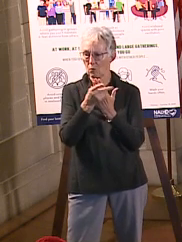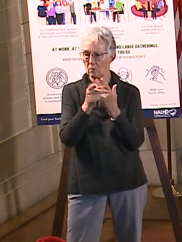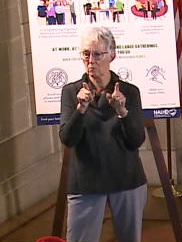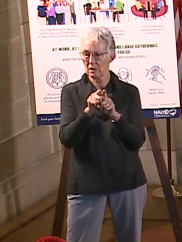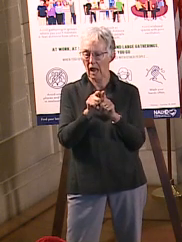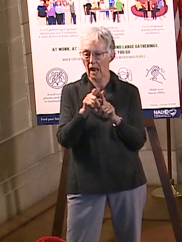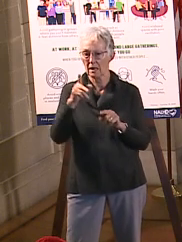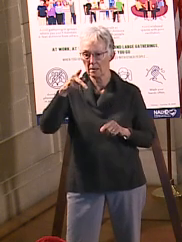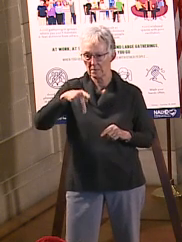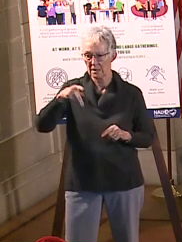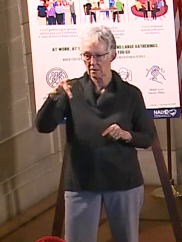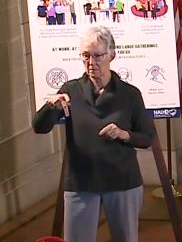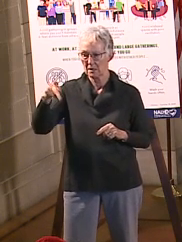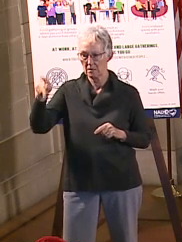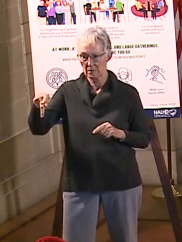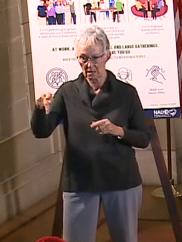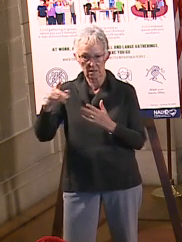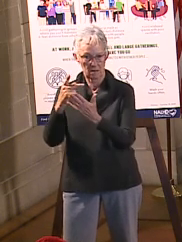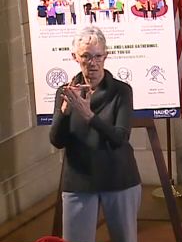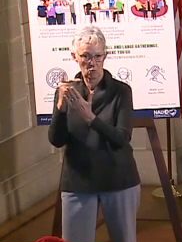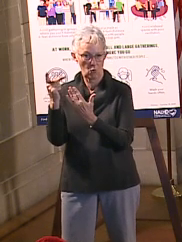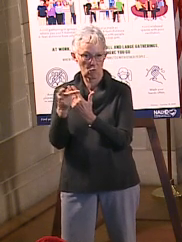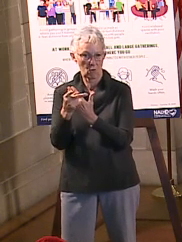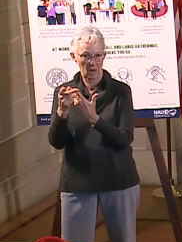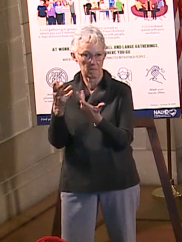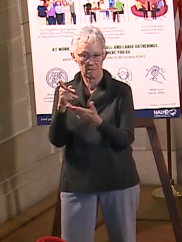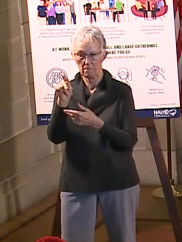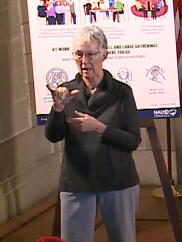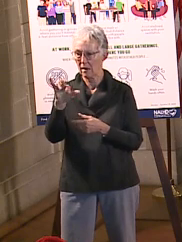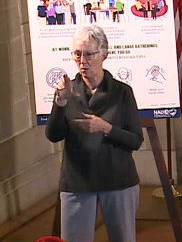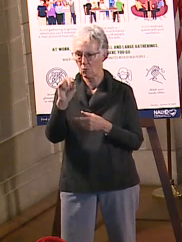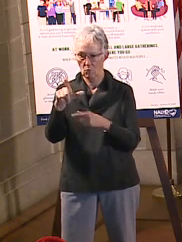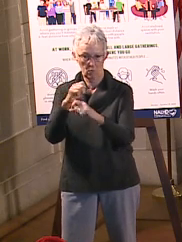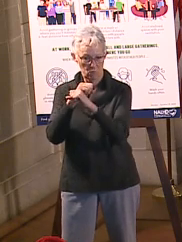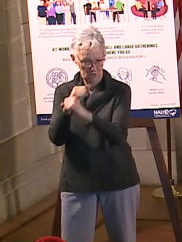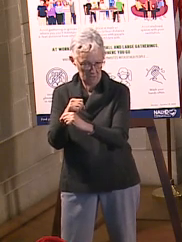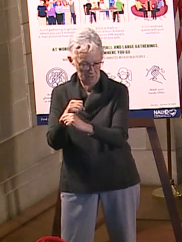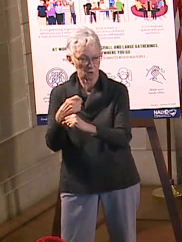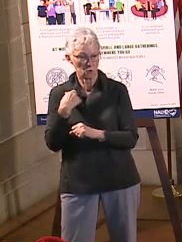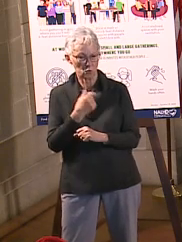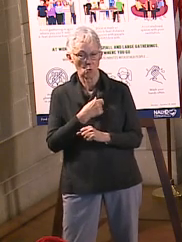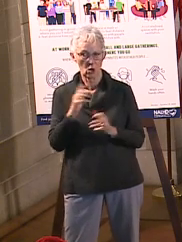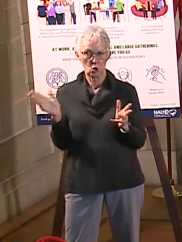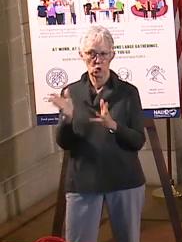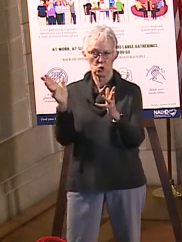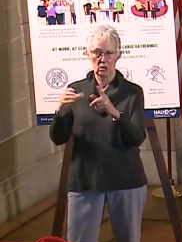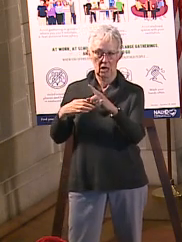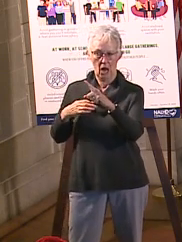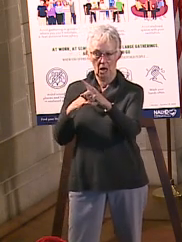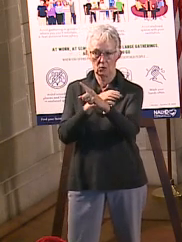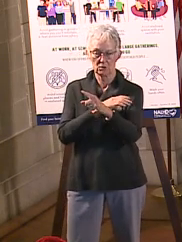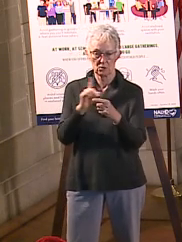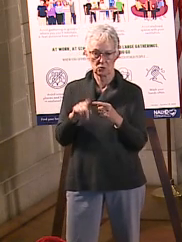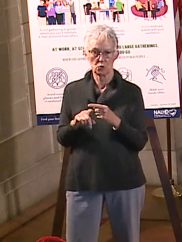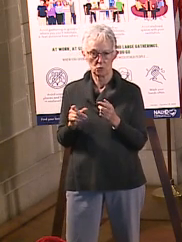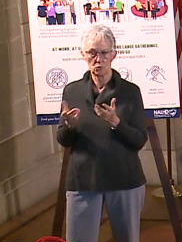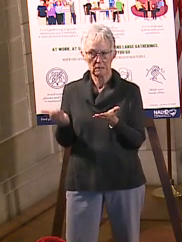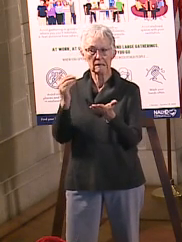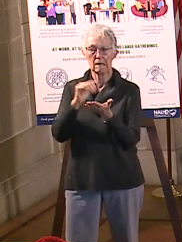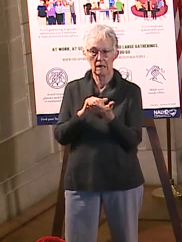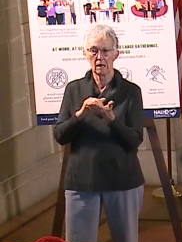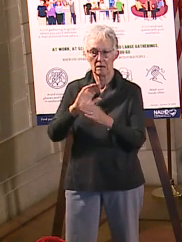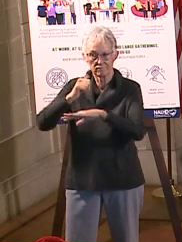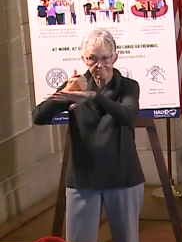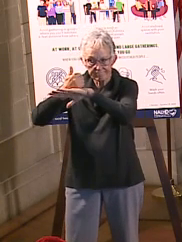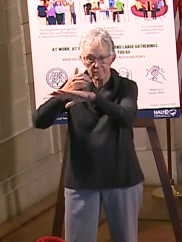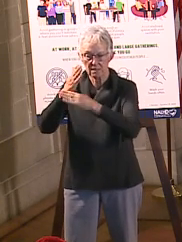the PPP program were very successful. So we'd certainly encourage the Congress to take up some of those targeted programs that will help us